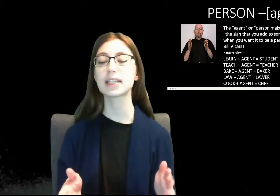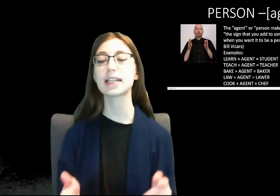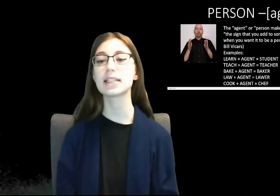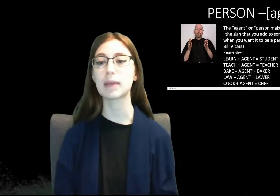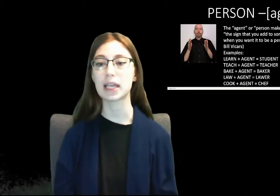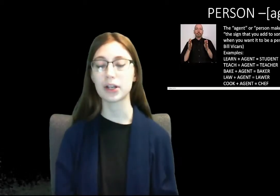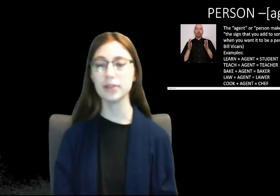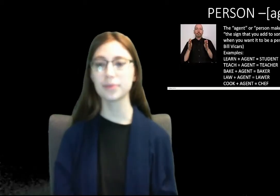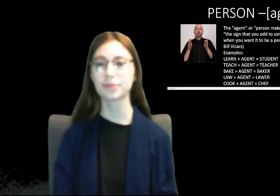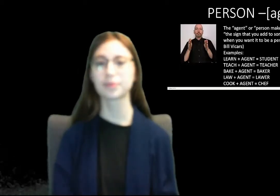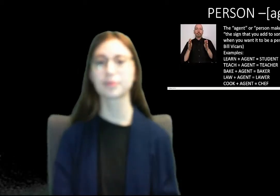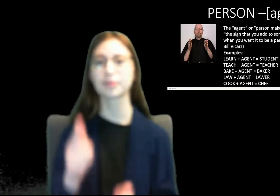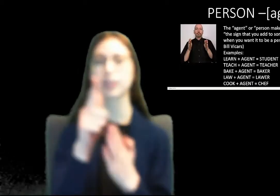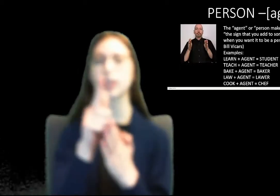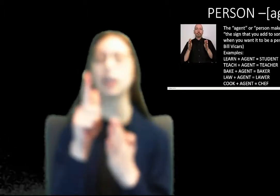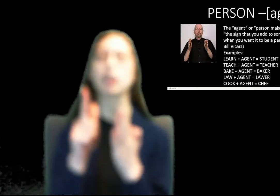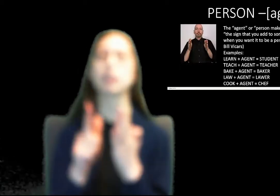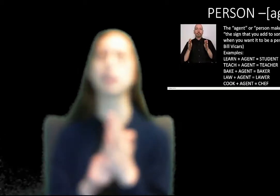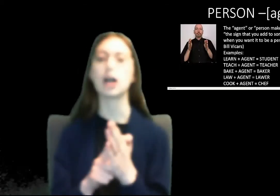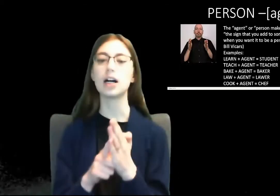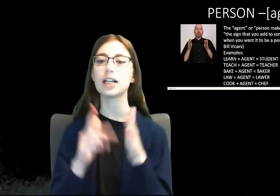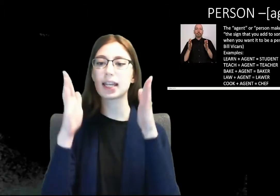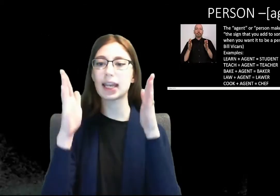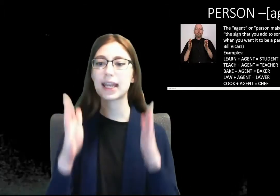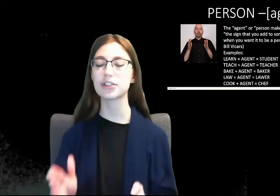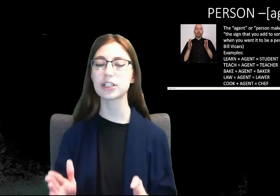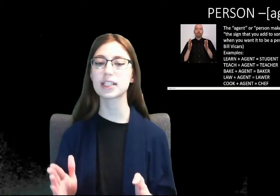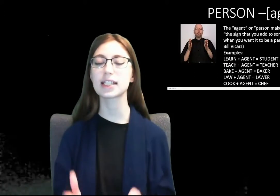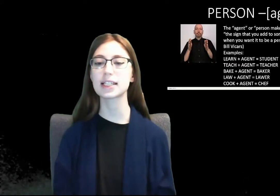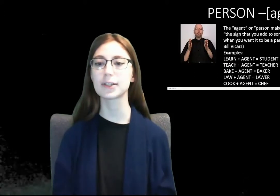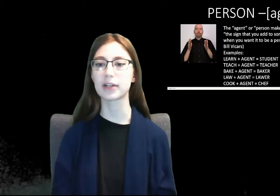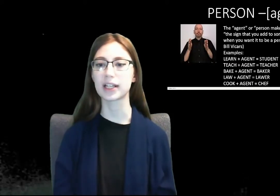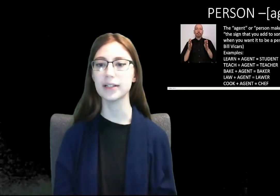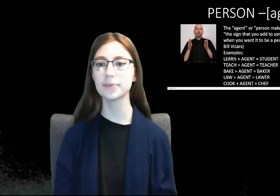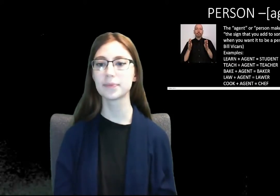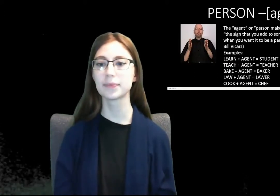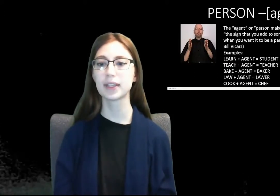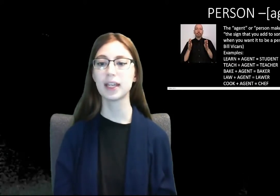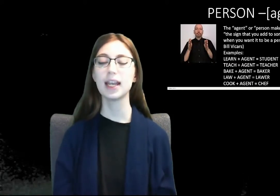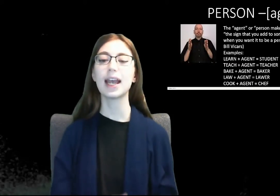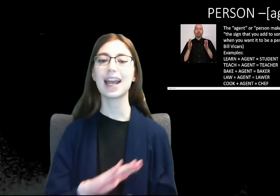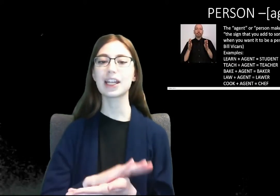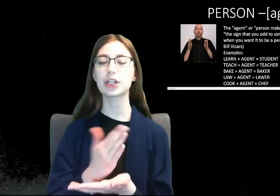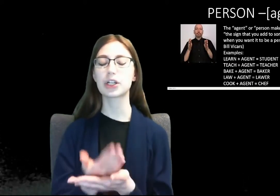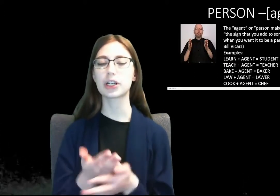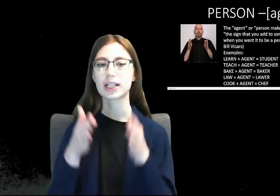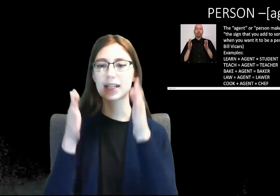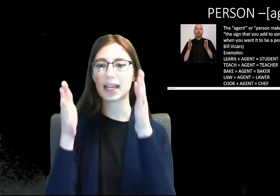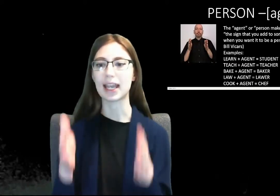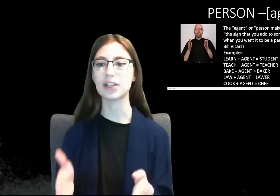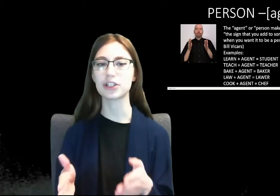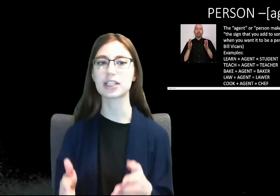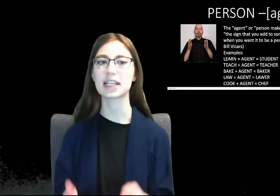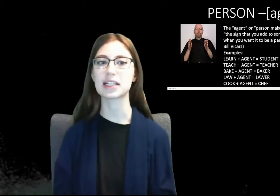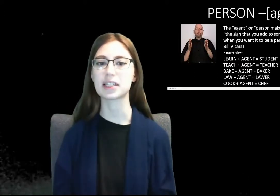is baker. Law agent is lawyer. And cook agent is